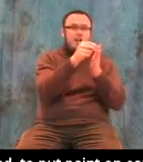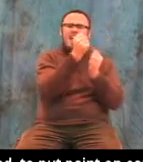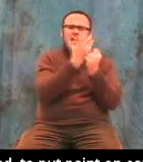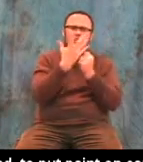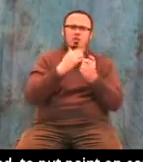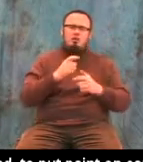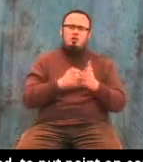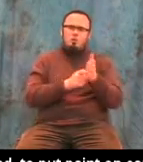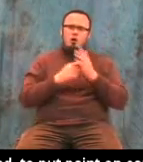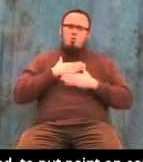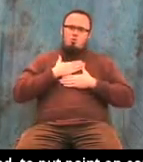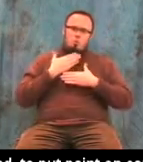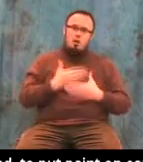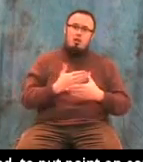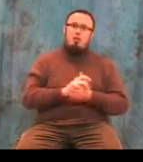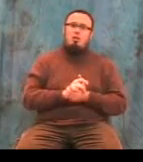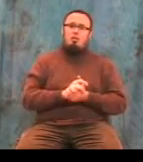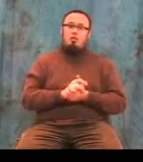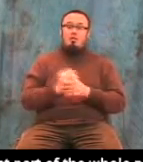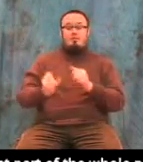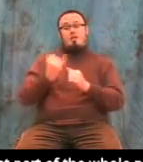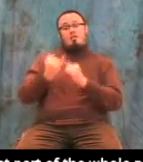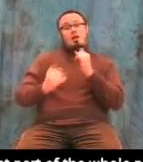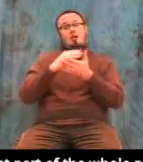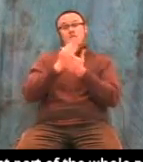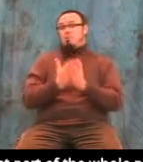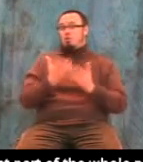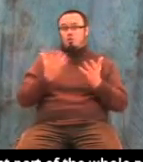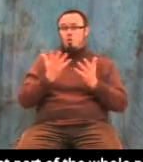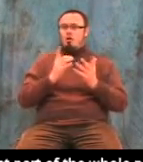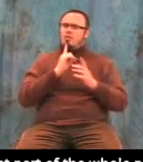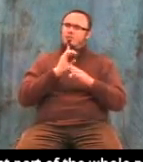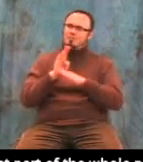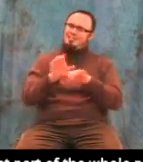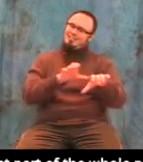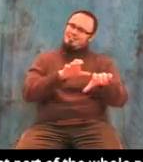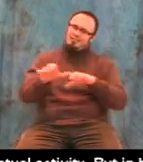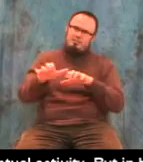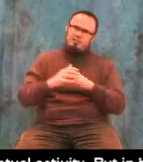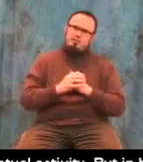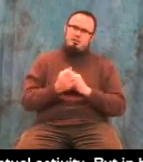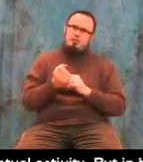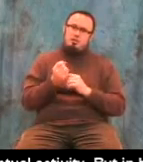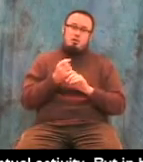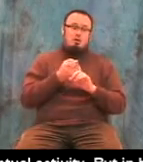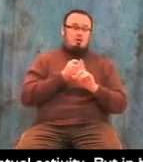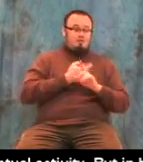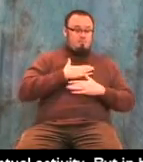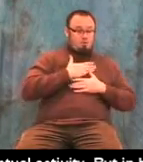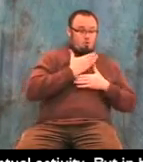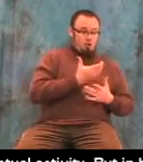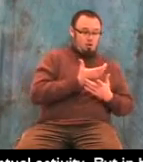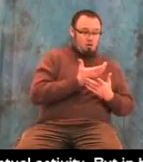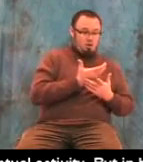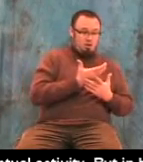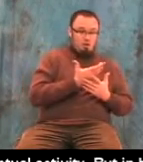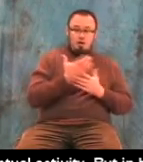etc. The last part of the whole process is the actual activity, but in between the will to do and